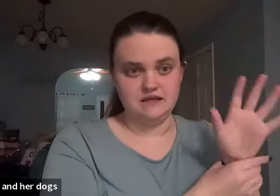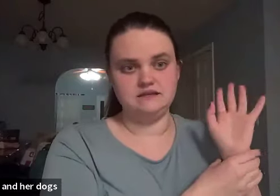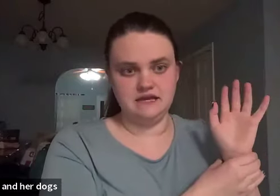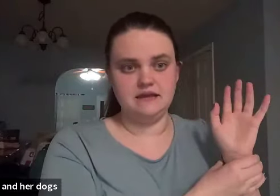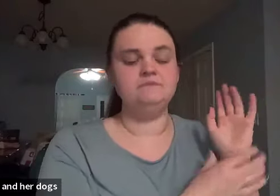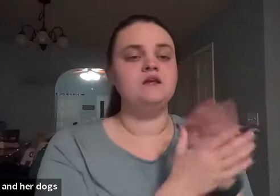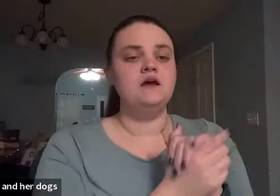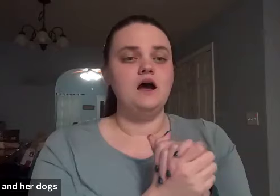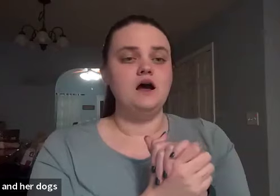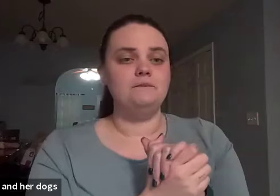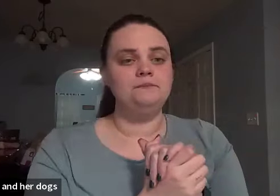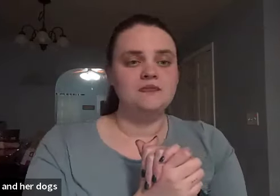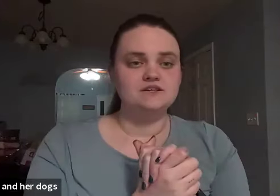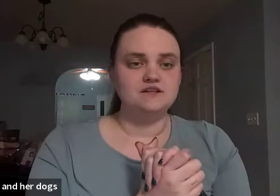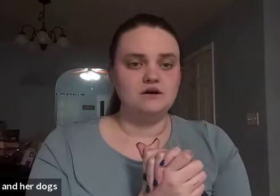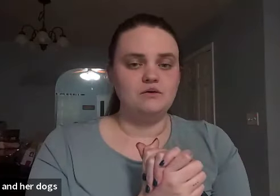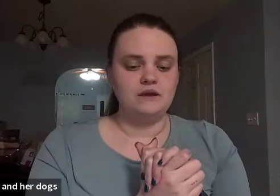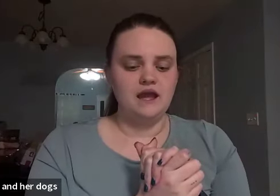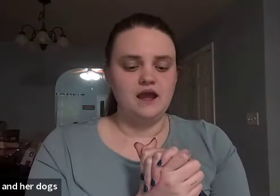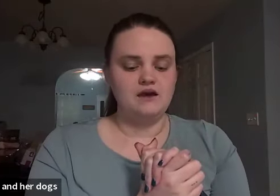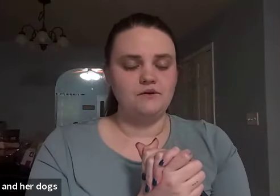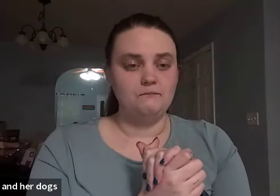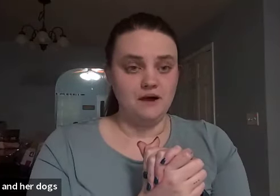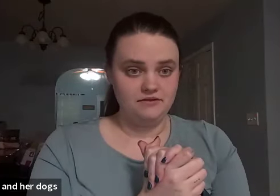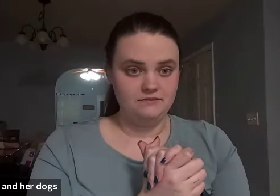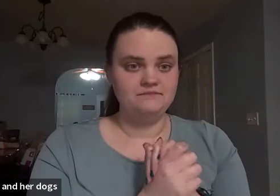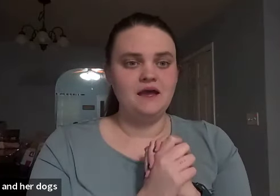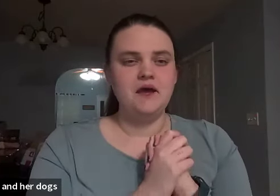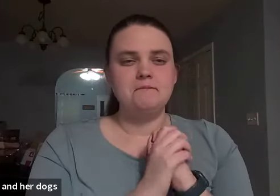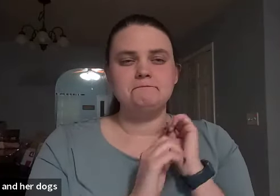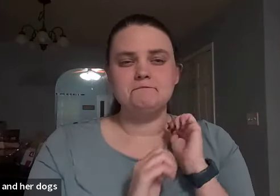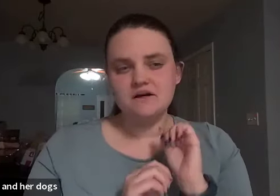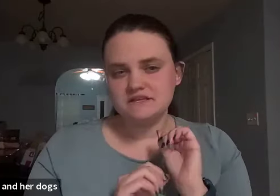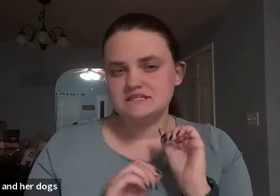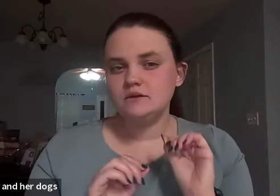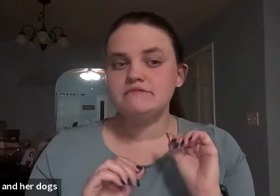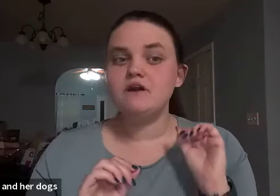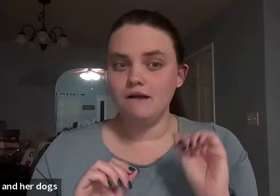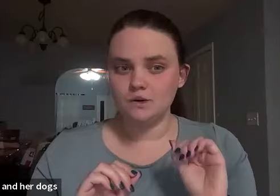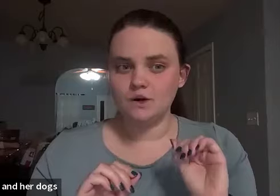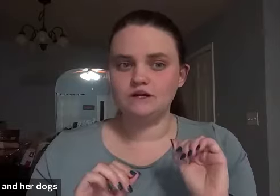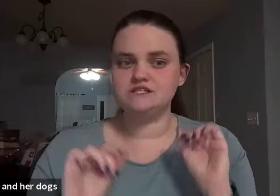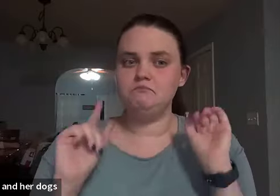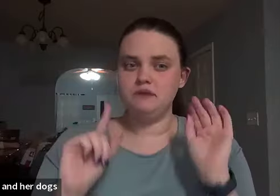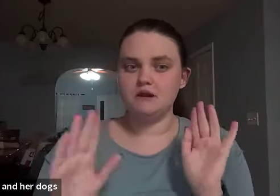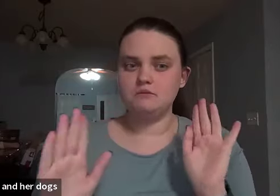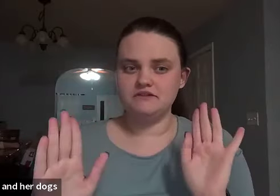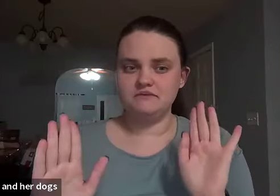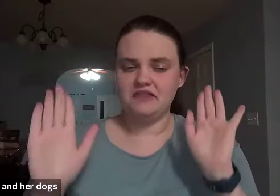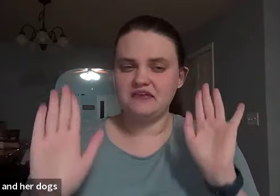day and today. So we have month. Month is a little bit of an awkward one, so bear with me. I